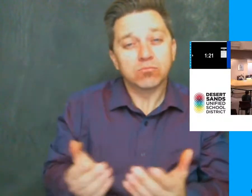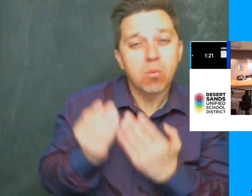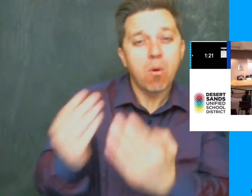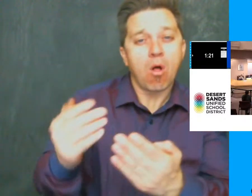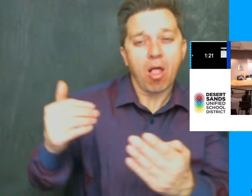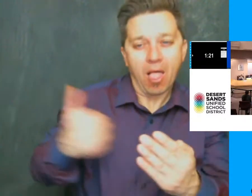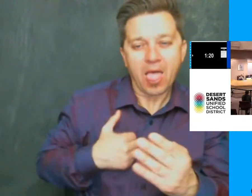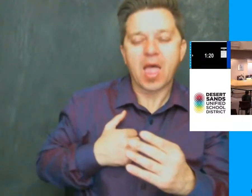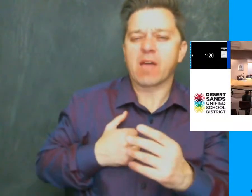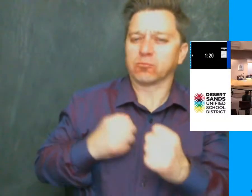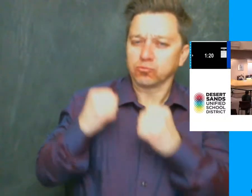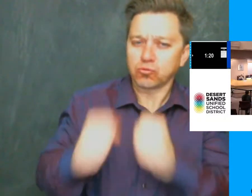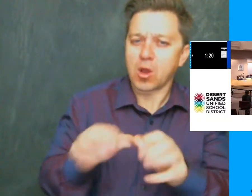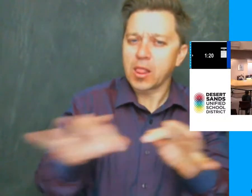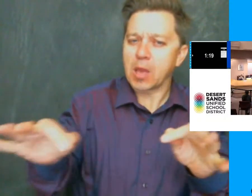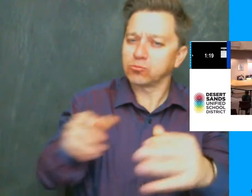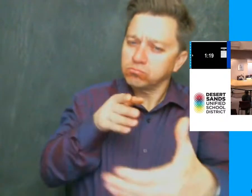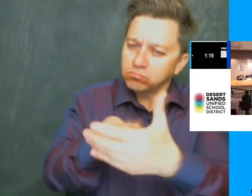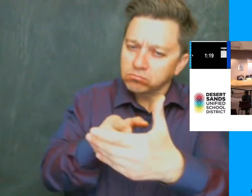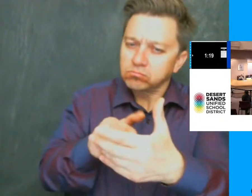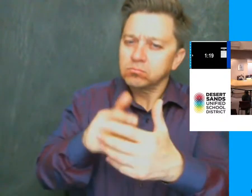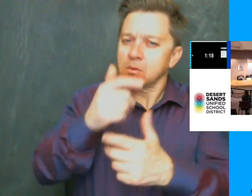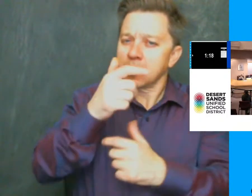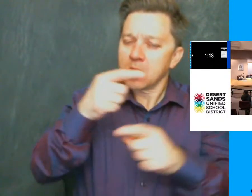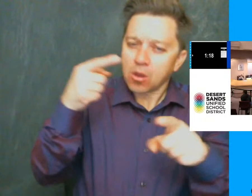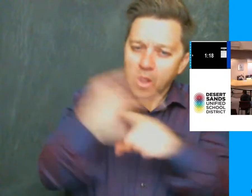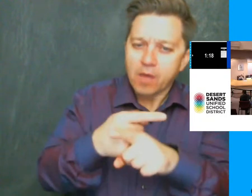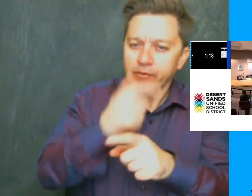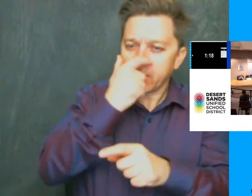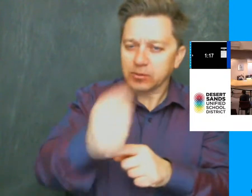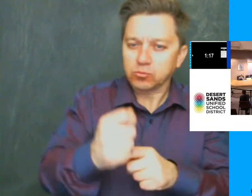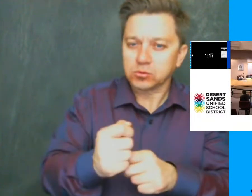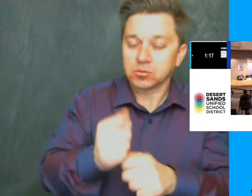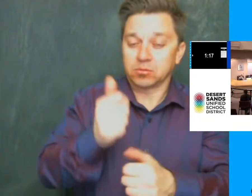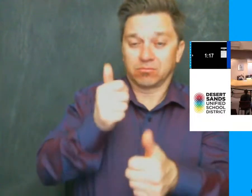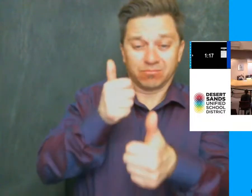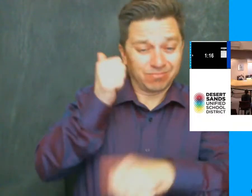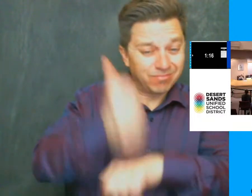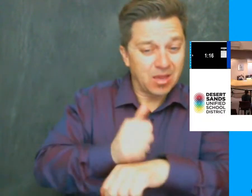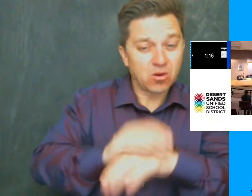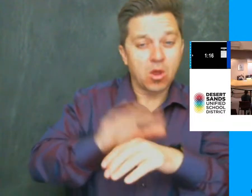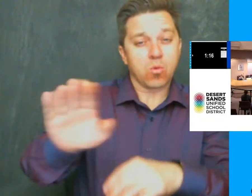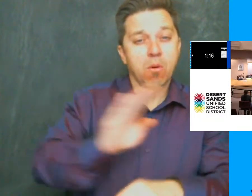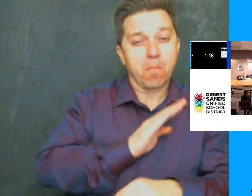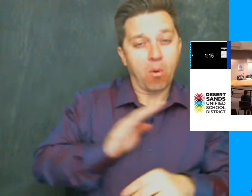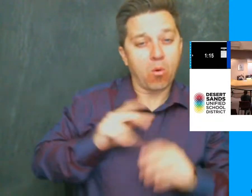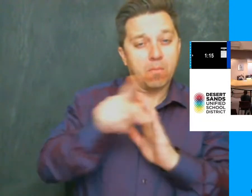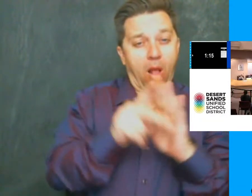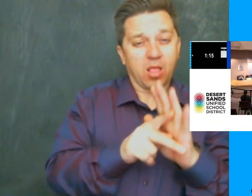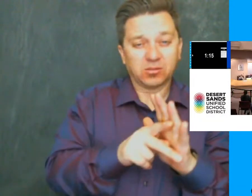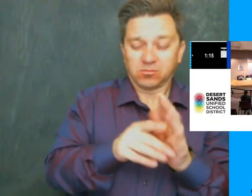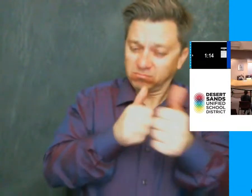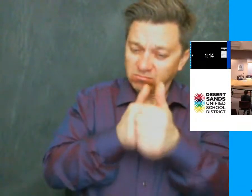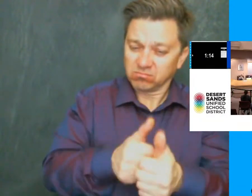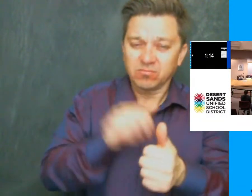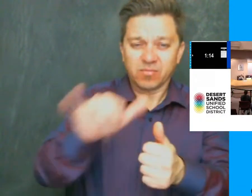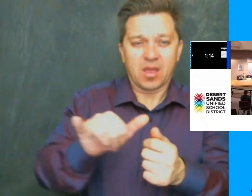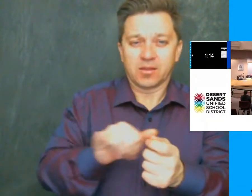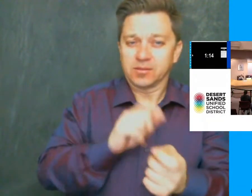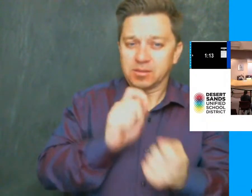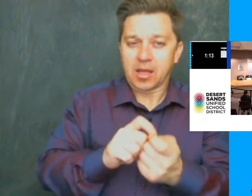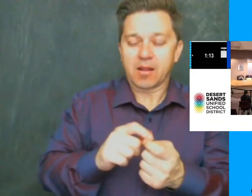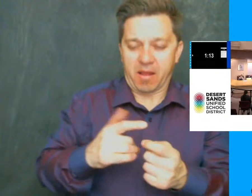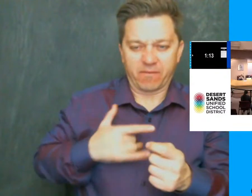conflict of interest language that is based on your board policy, directly references it. I think we're going to get there on